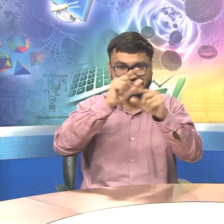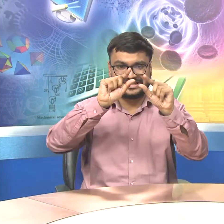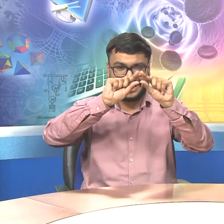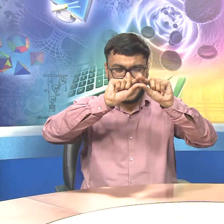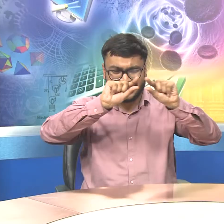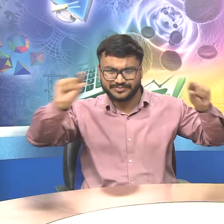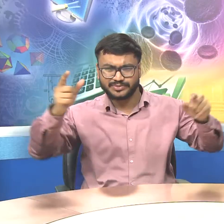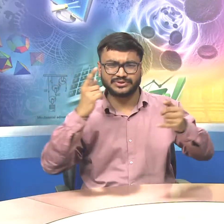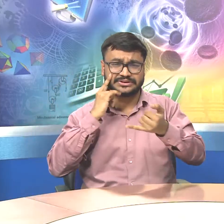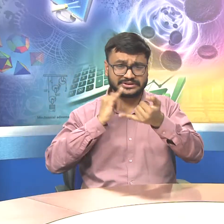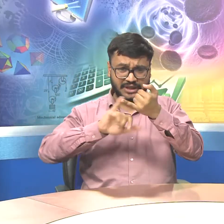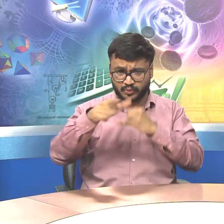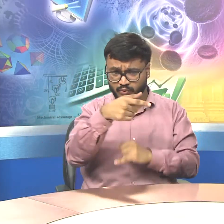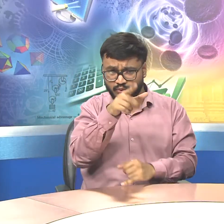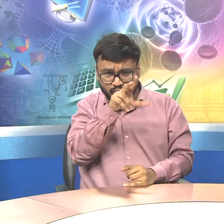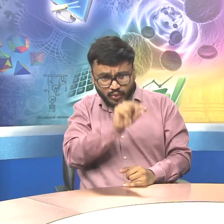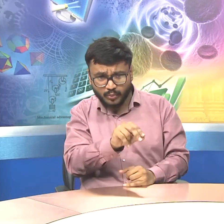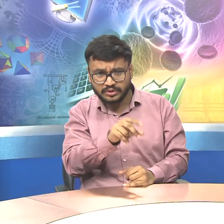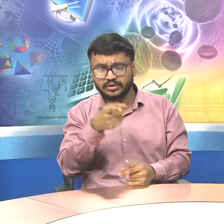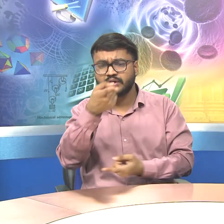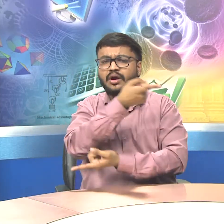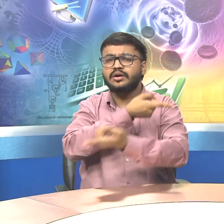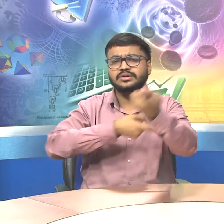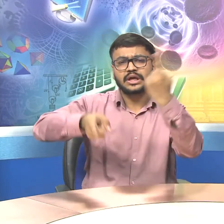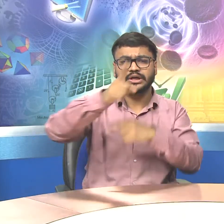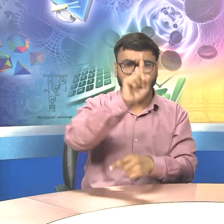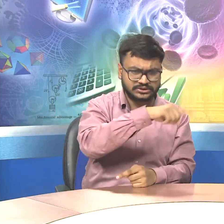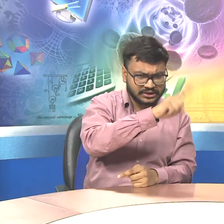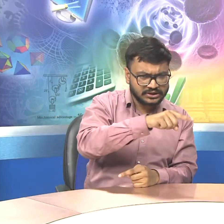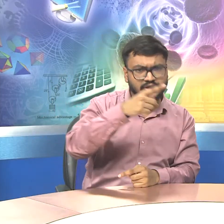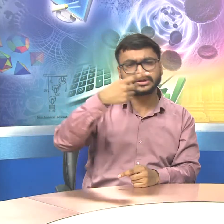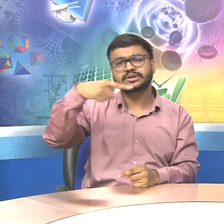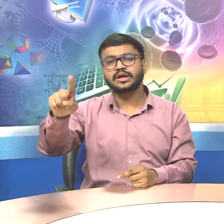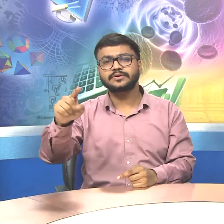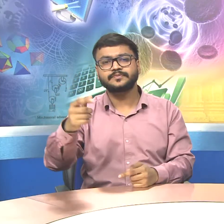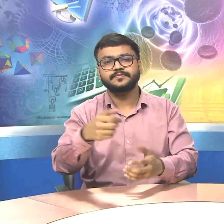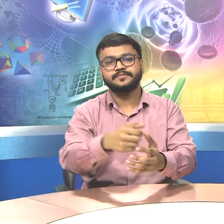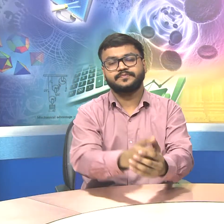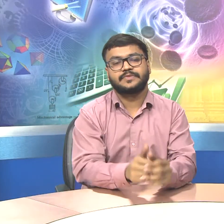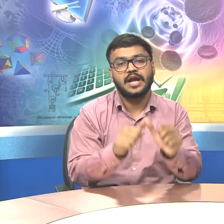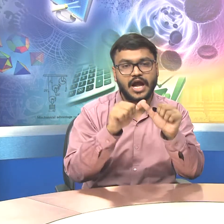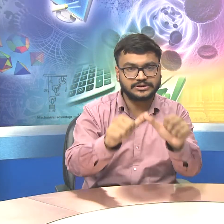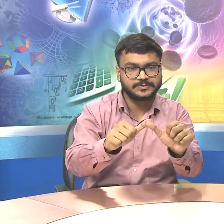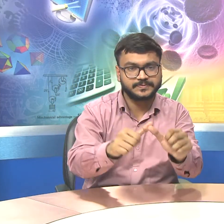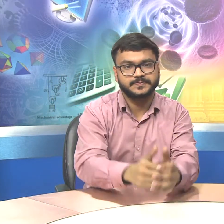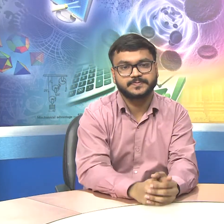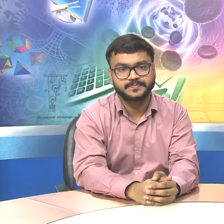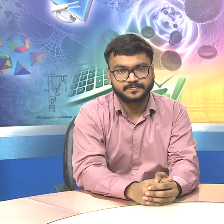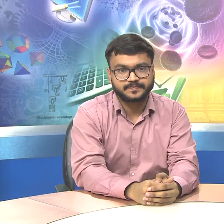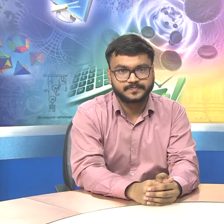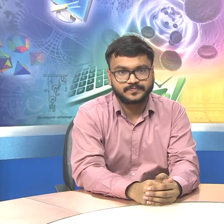There are no complex sentences in ISL. Yes or true?